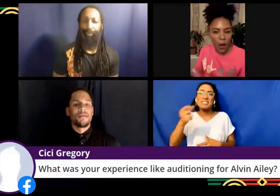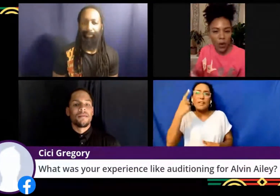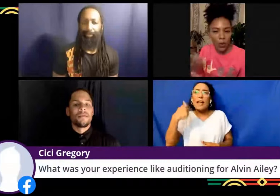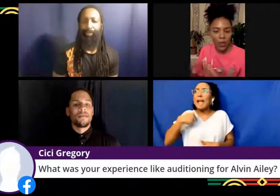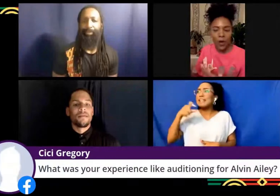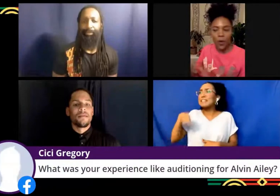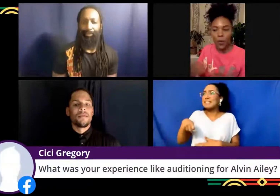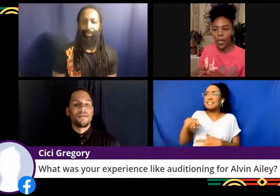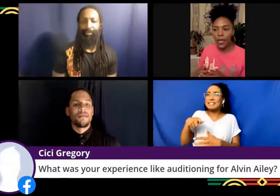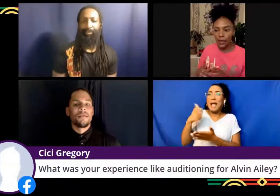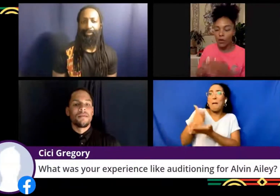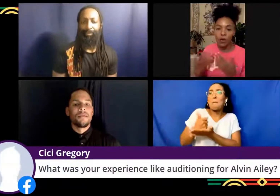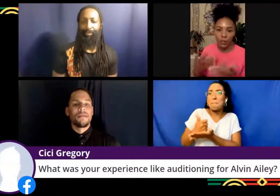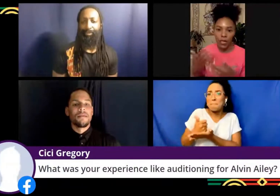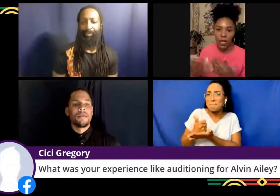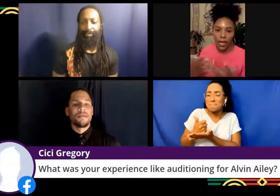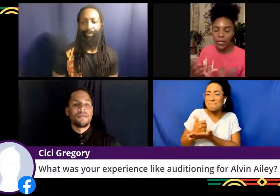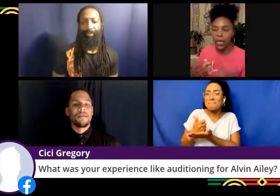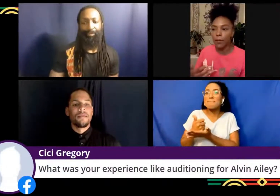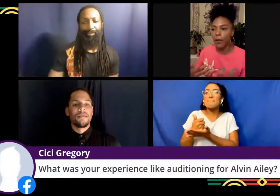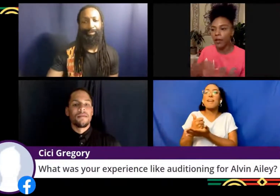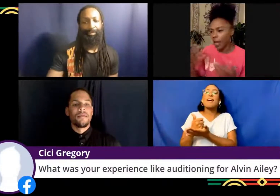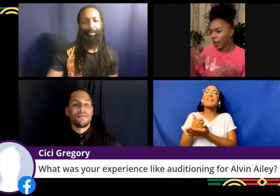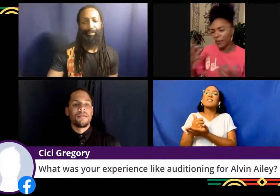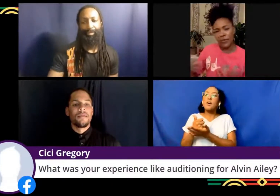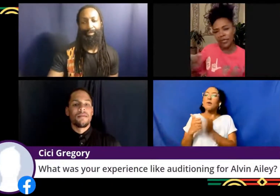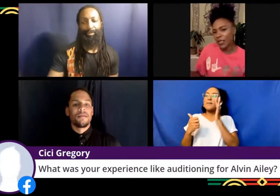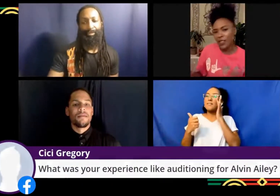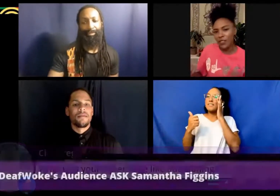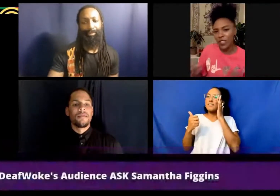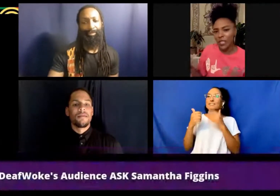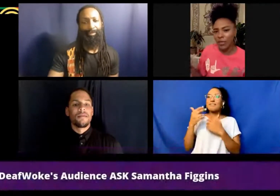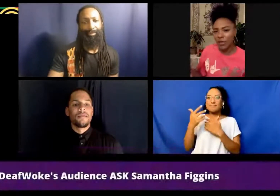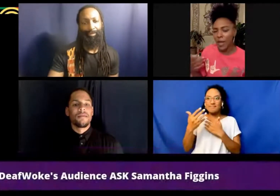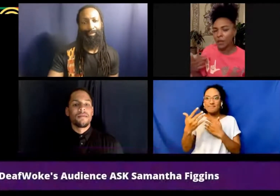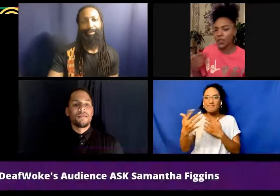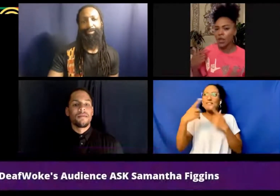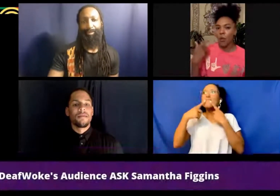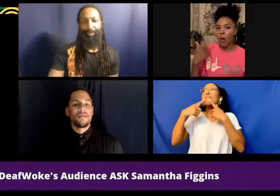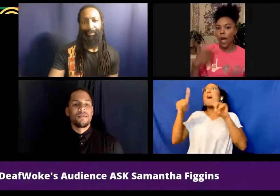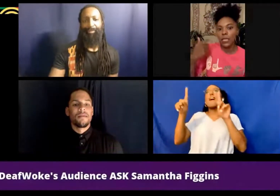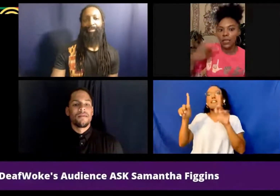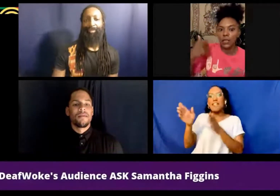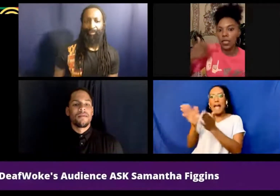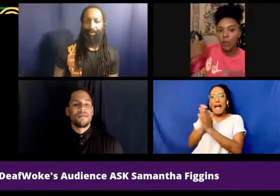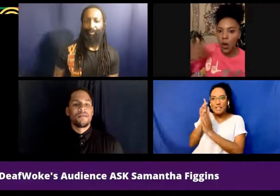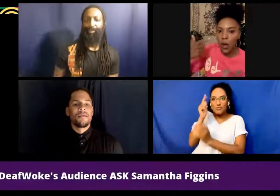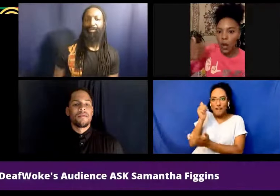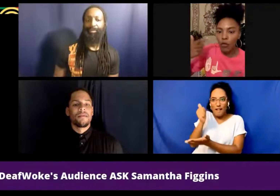extra help in that way, and of course me asking, but yeah, people just didn't understand sometimes why I need to keep going over.